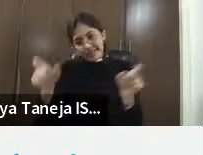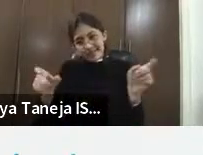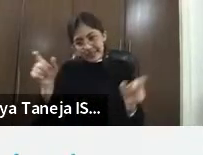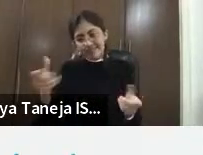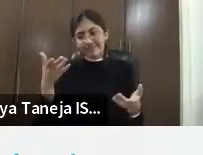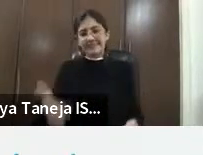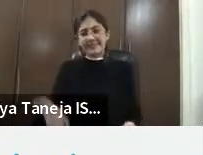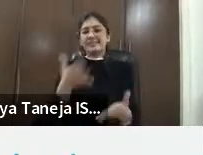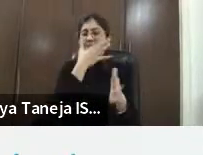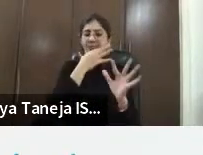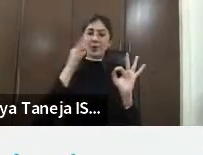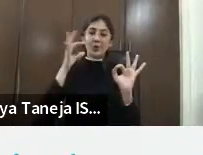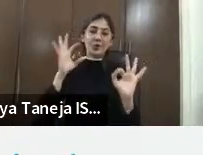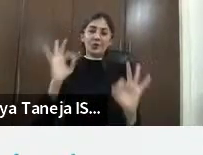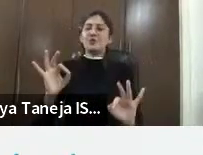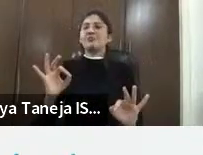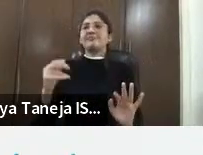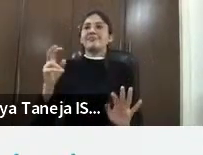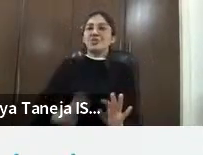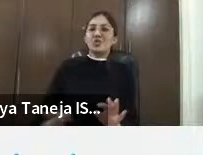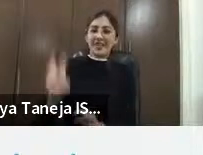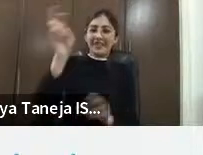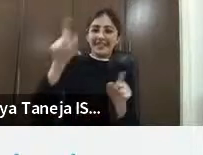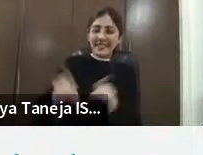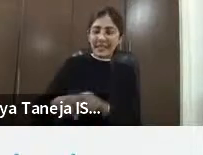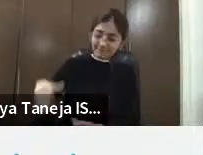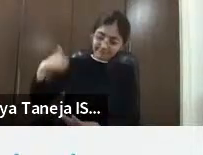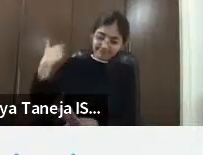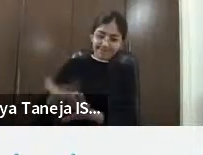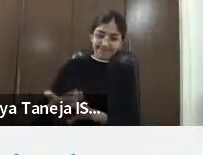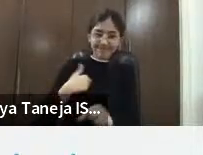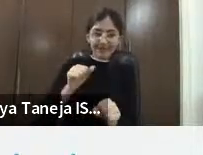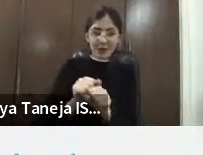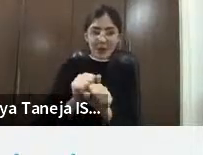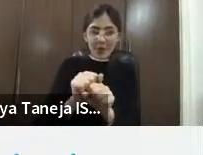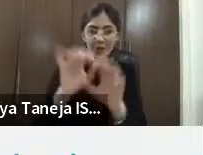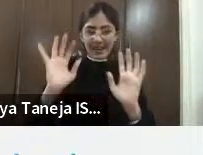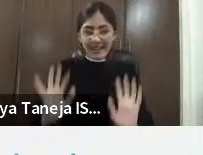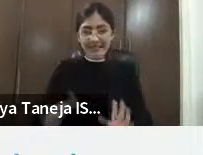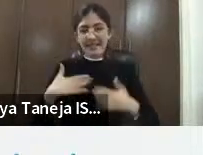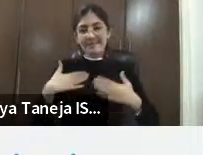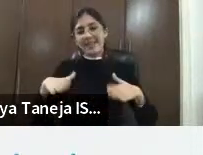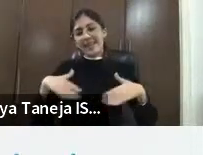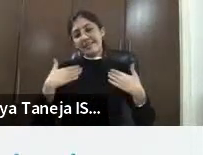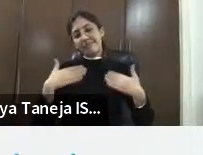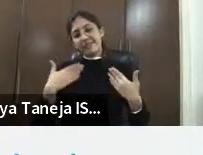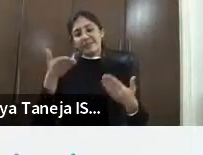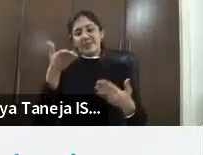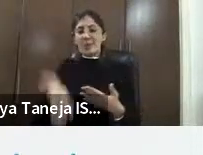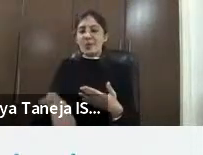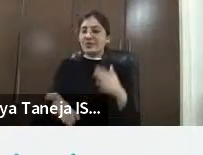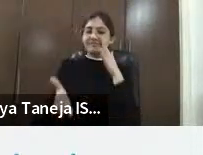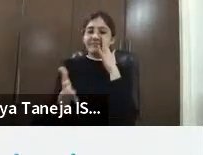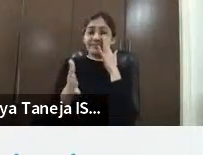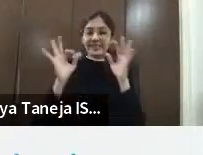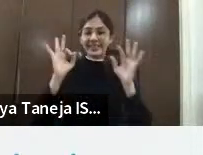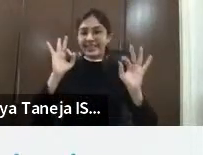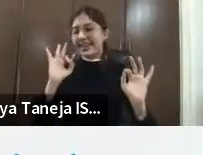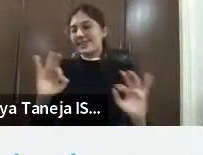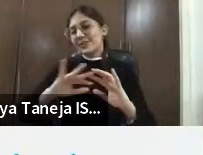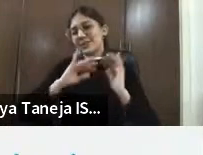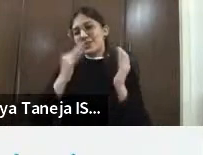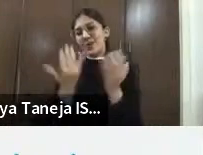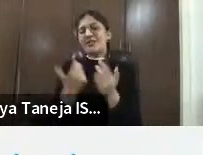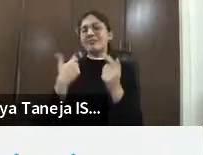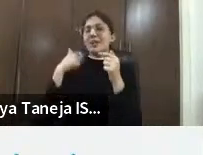this wonderful journey of disability inclusion. Showed me a whole new world and a lot to look forward